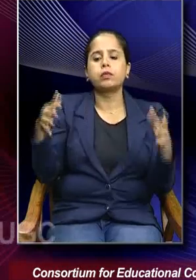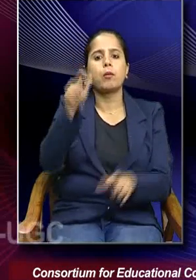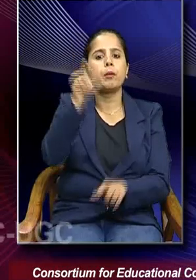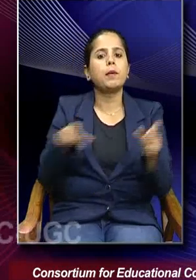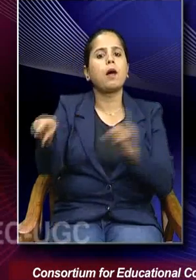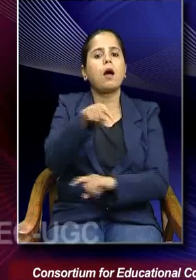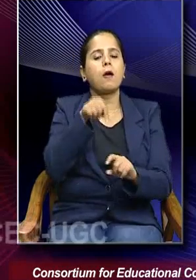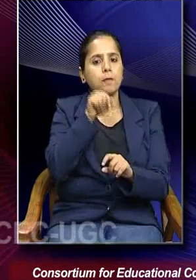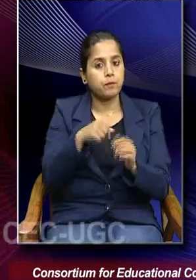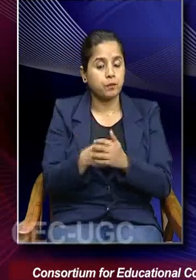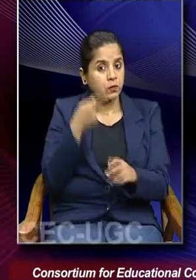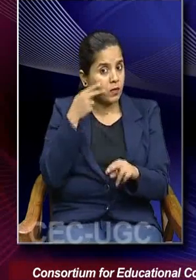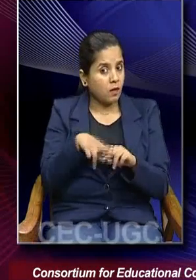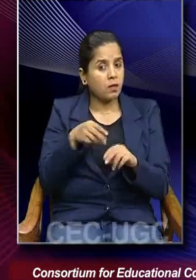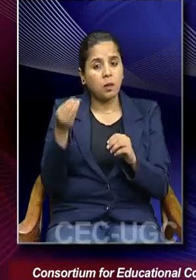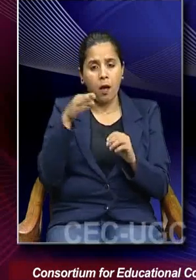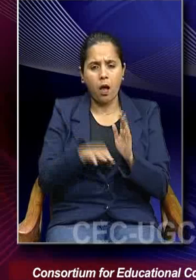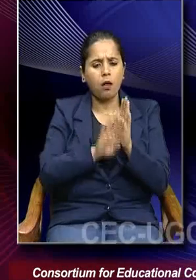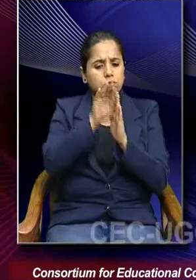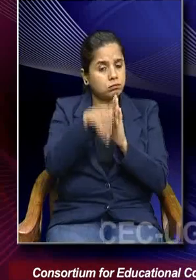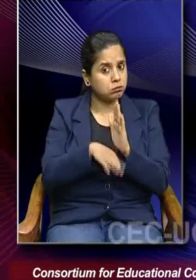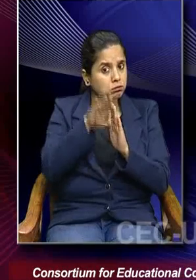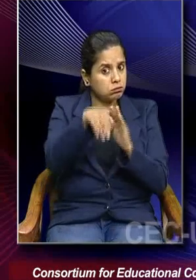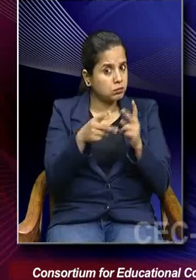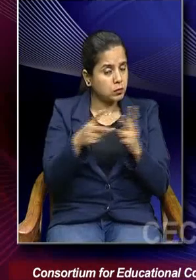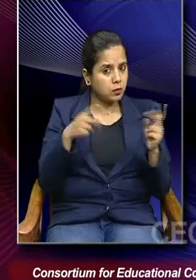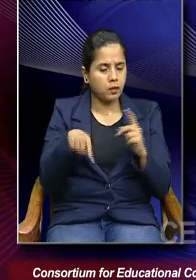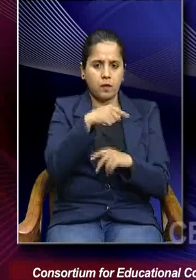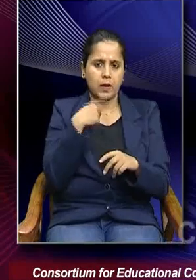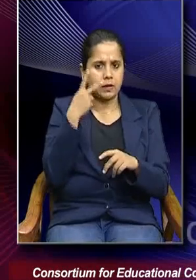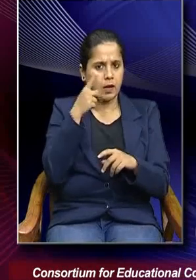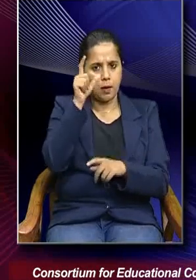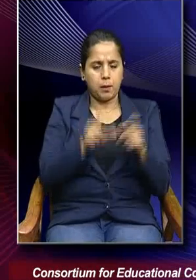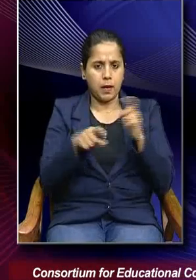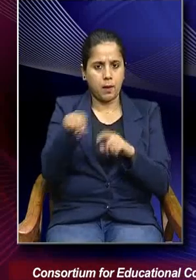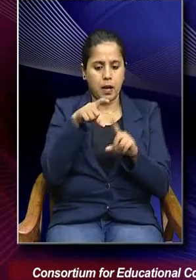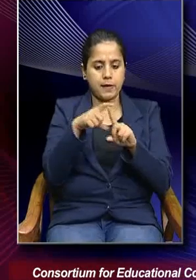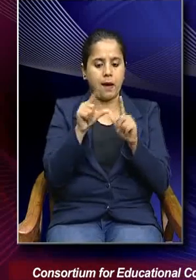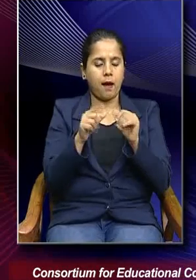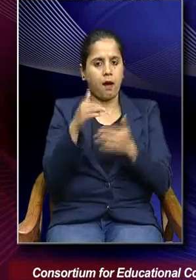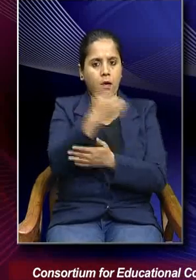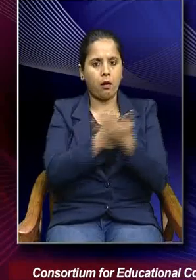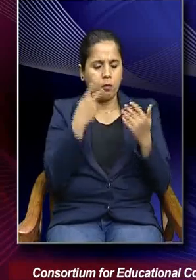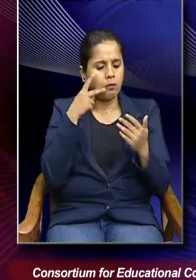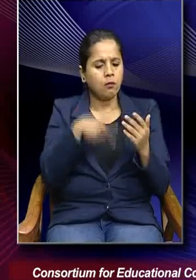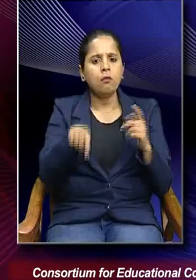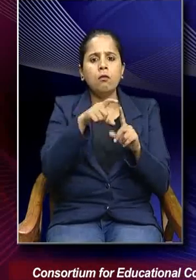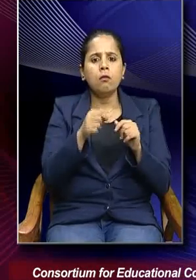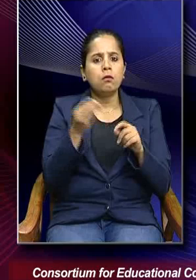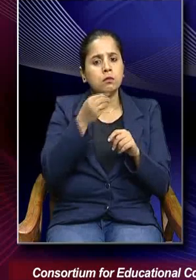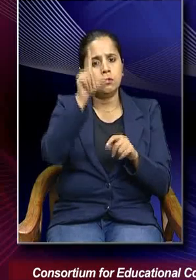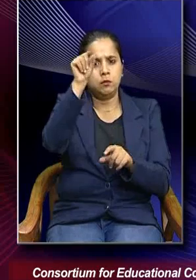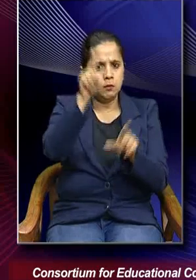population, or if there is a lot of fluctuation in and when we look into the population data, it will say in a decade